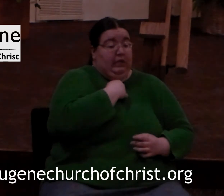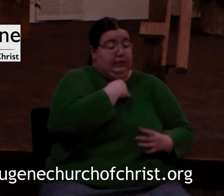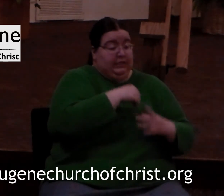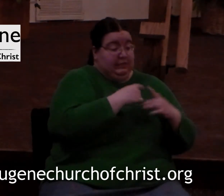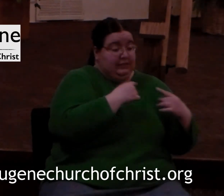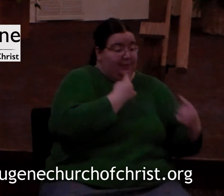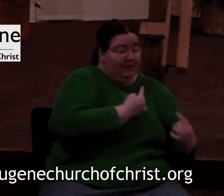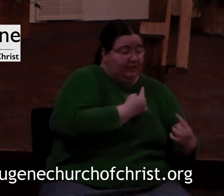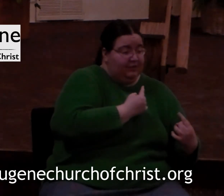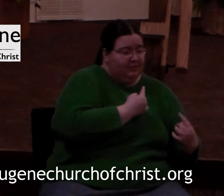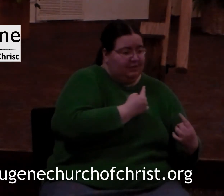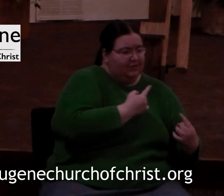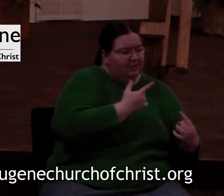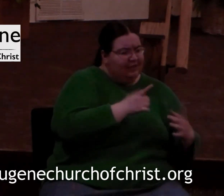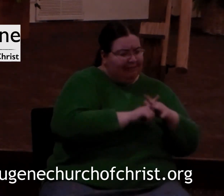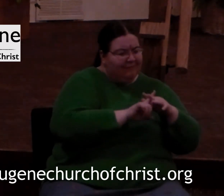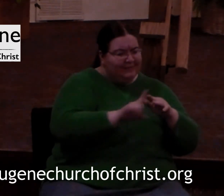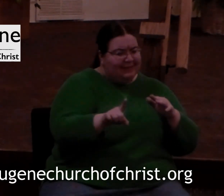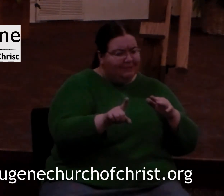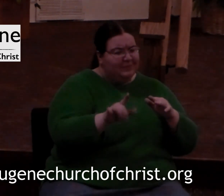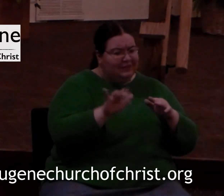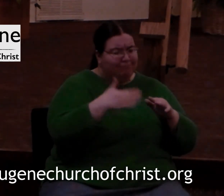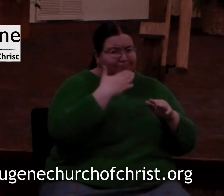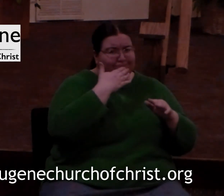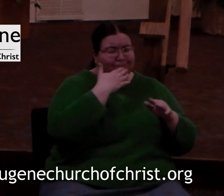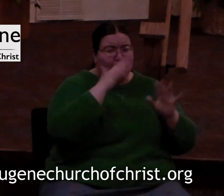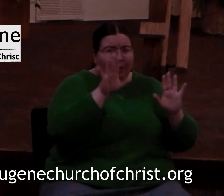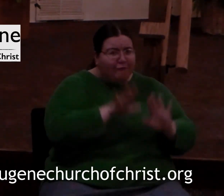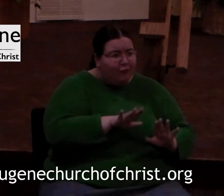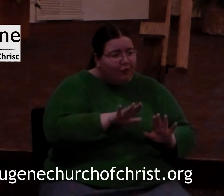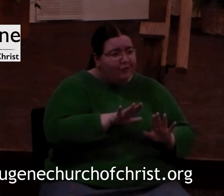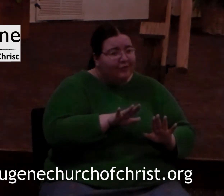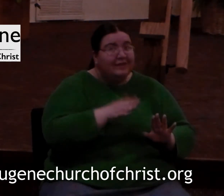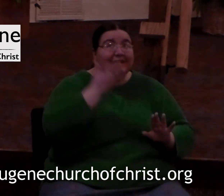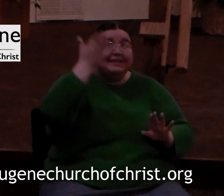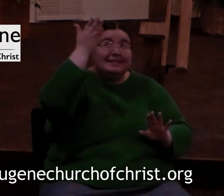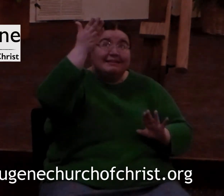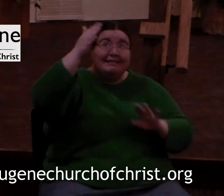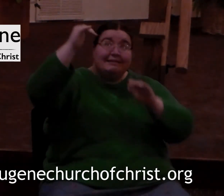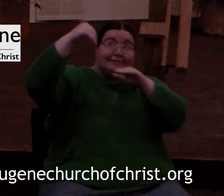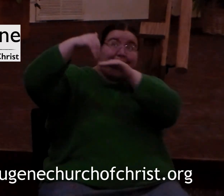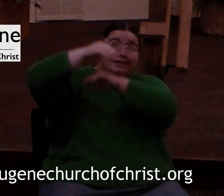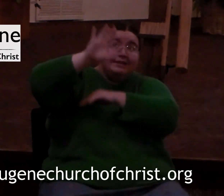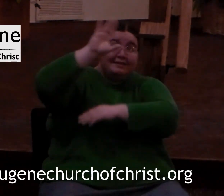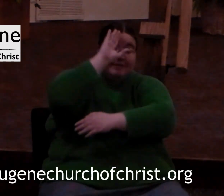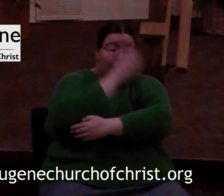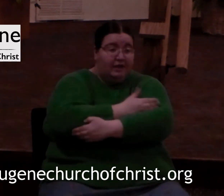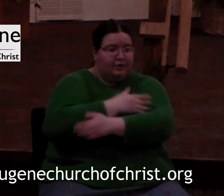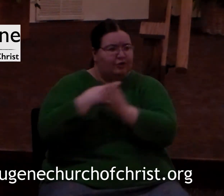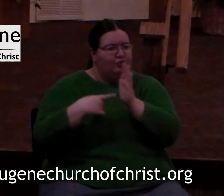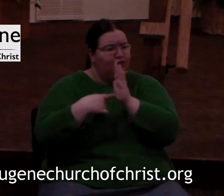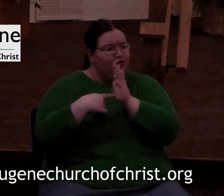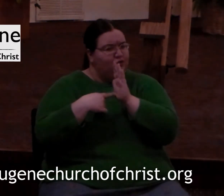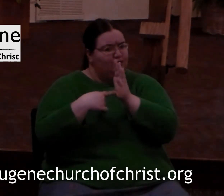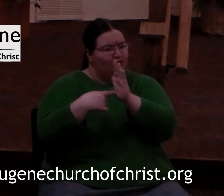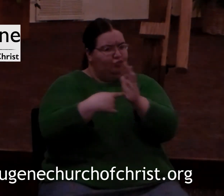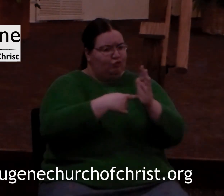He has sent his Son here for us to show us a life without sin, what it would look like, and how impossible that is to